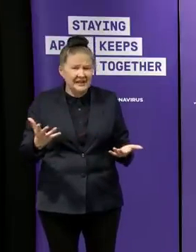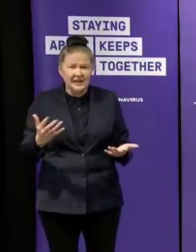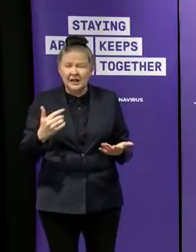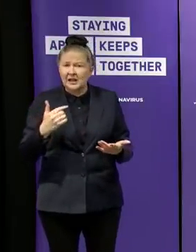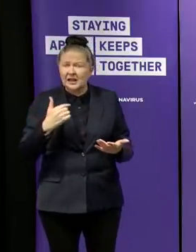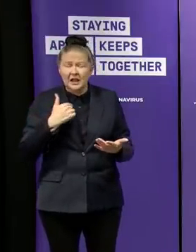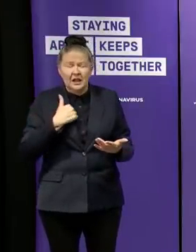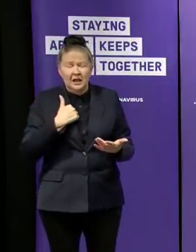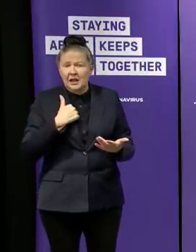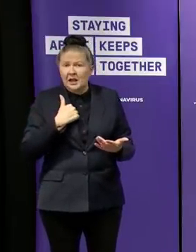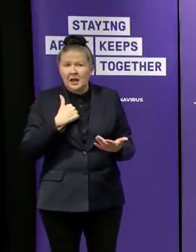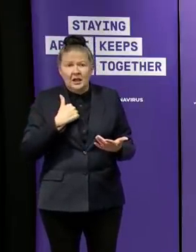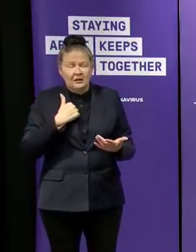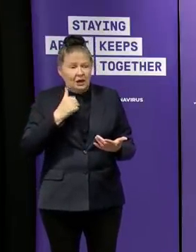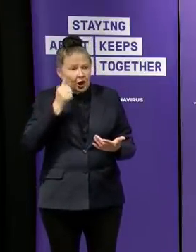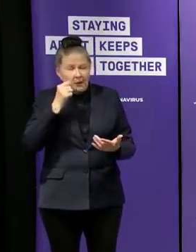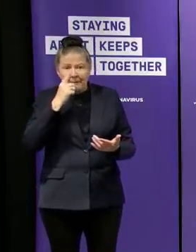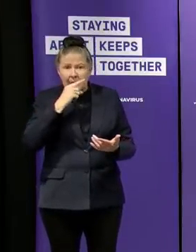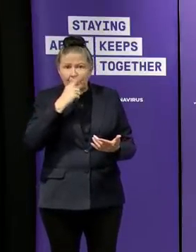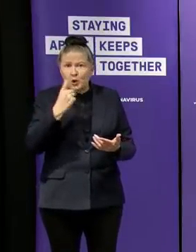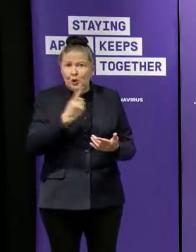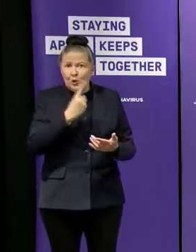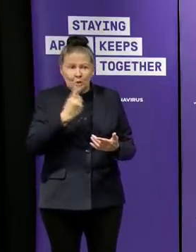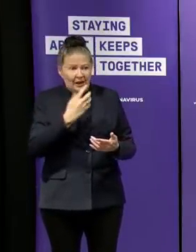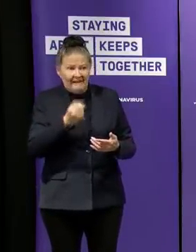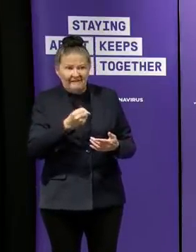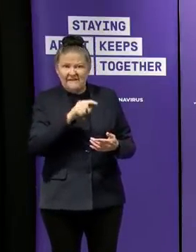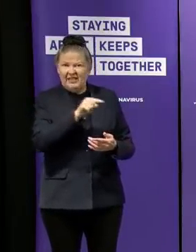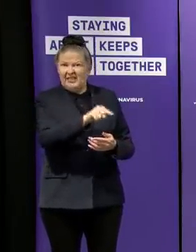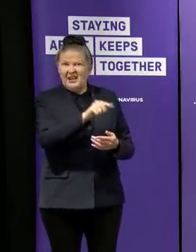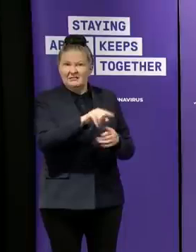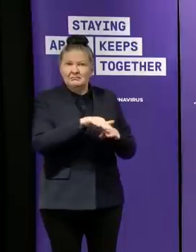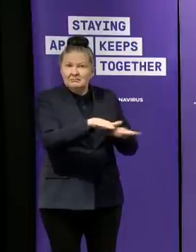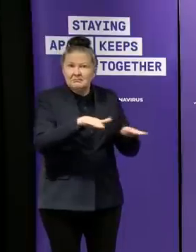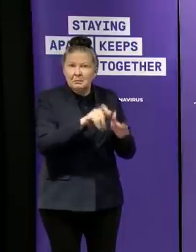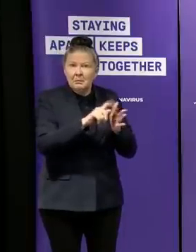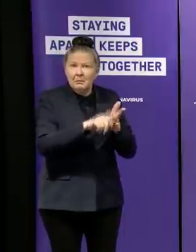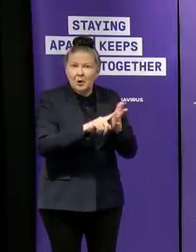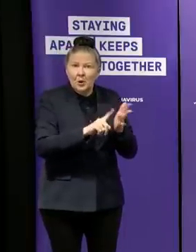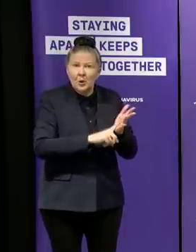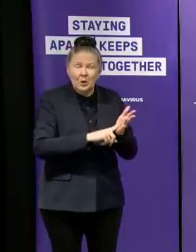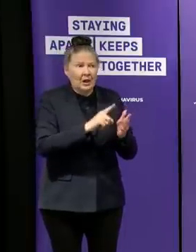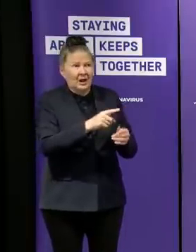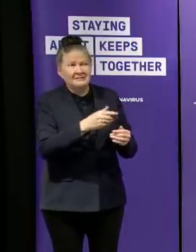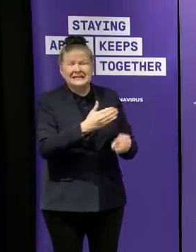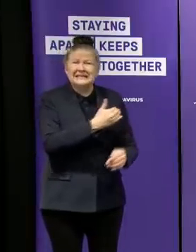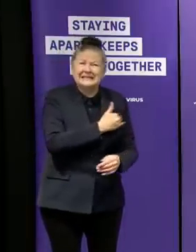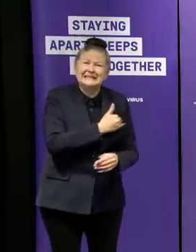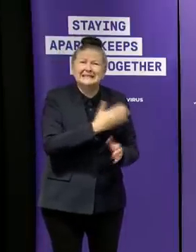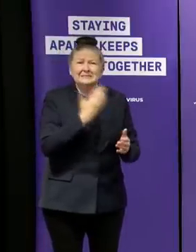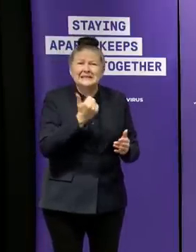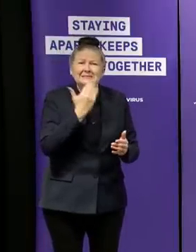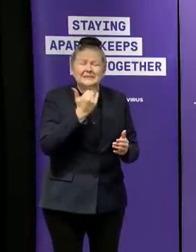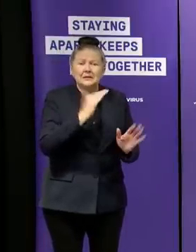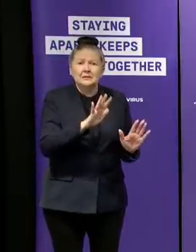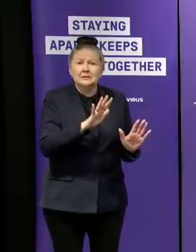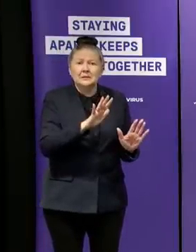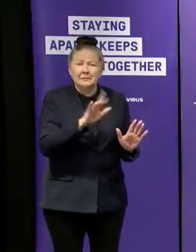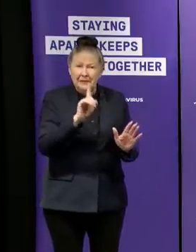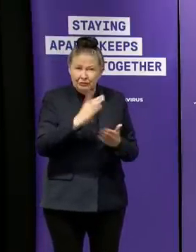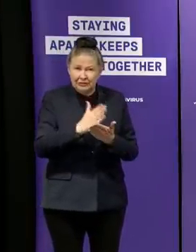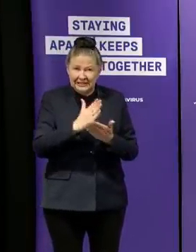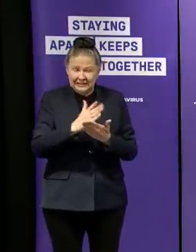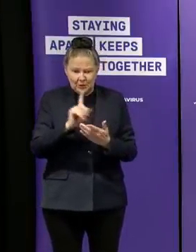disrespect or any reflection on the owner or the person who operates it, but when something is by its very nature in a really innate